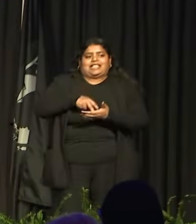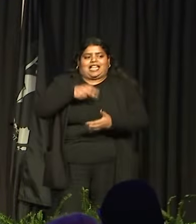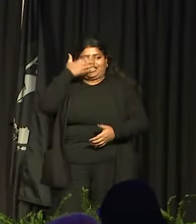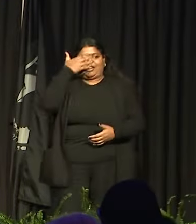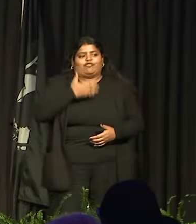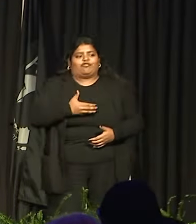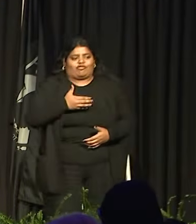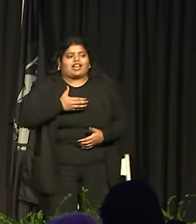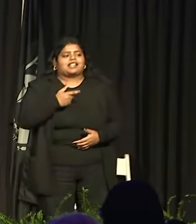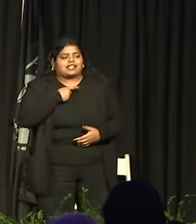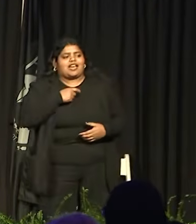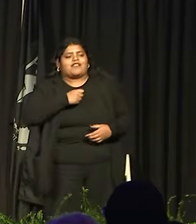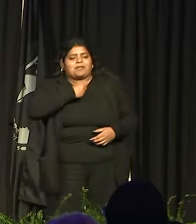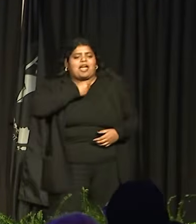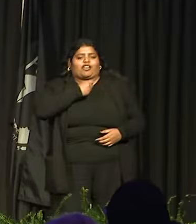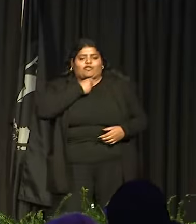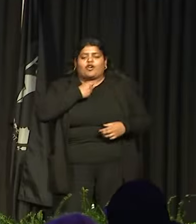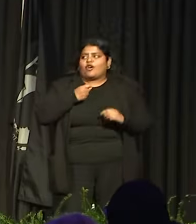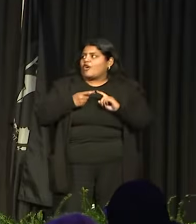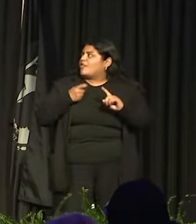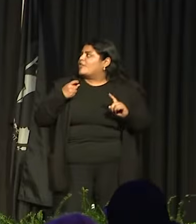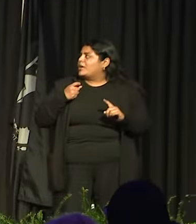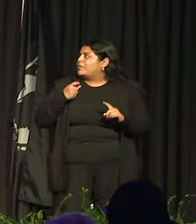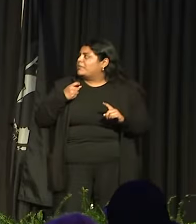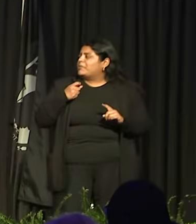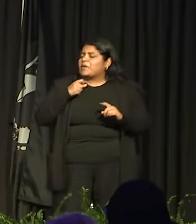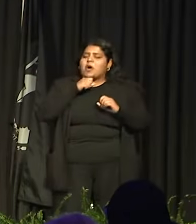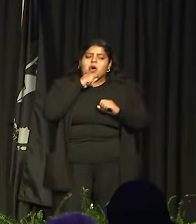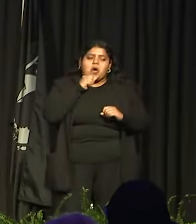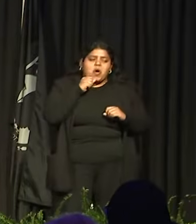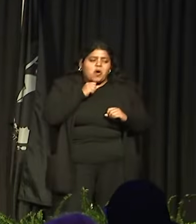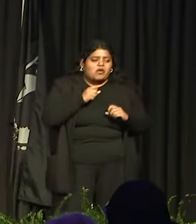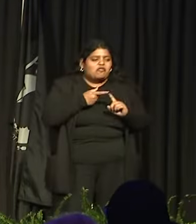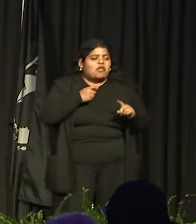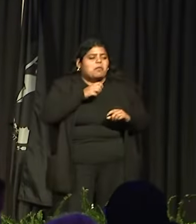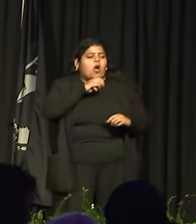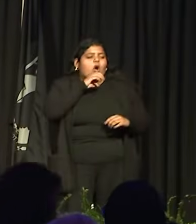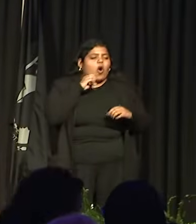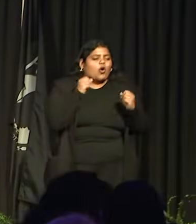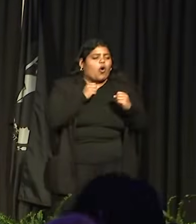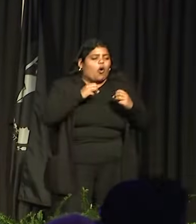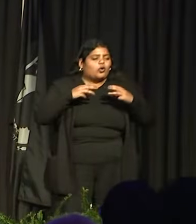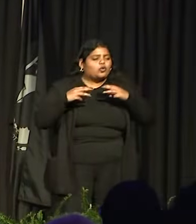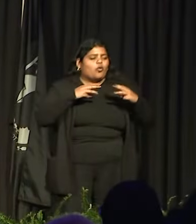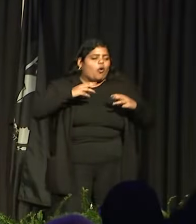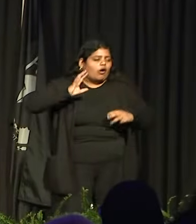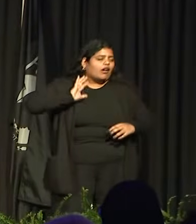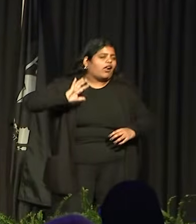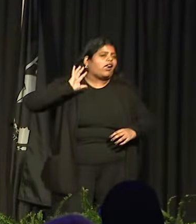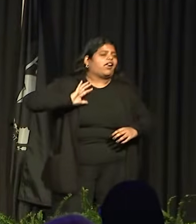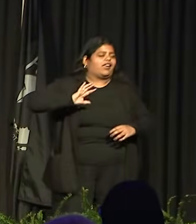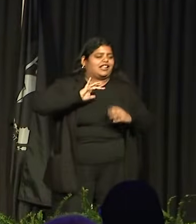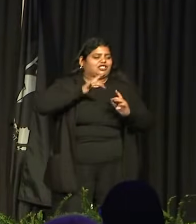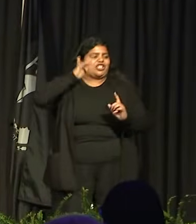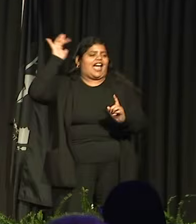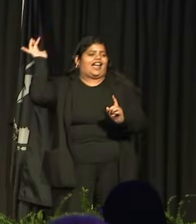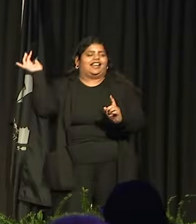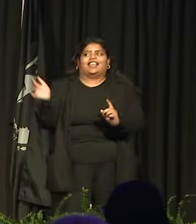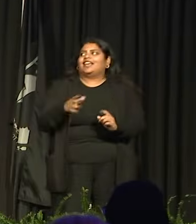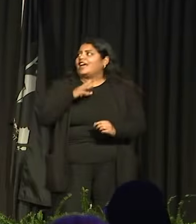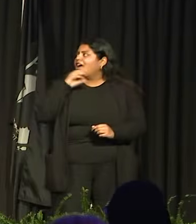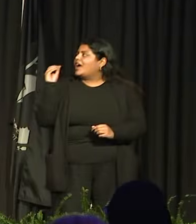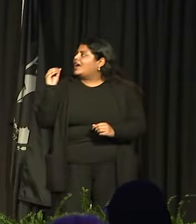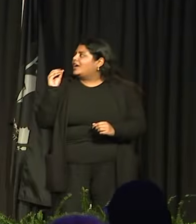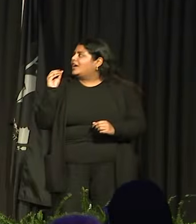a microphone that is from the Cold War era. It's very shiny. And we also want,